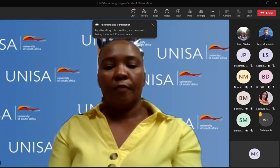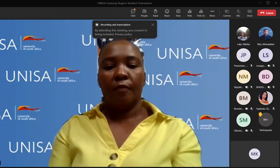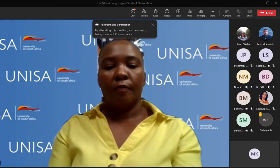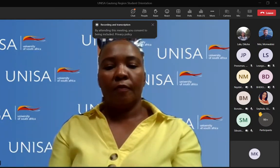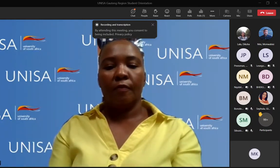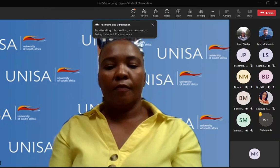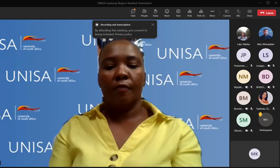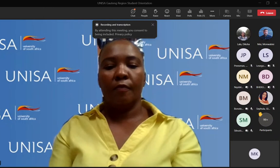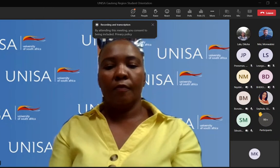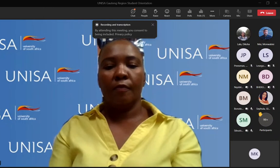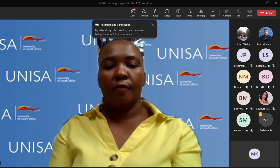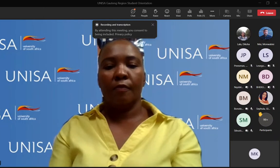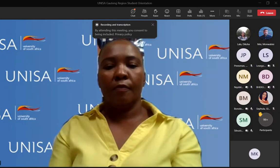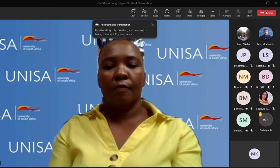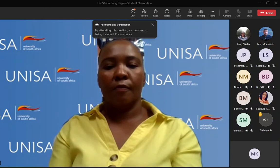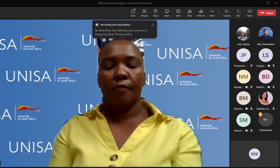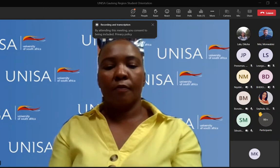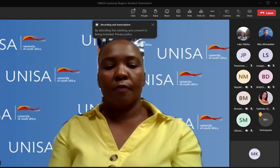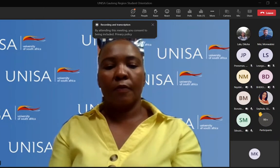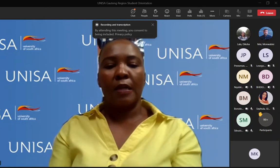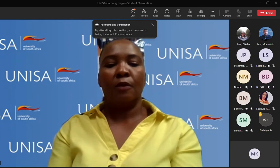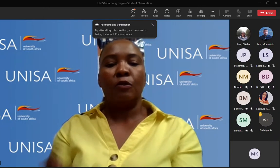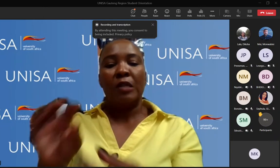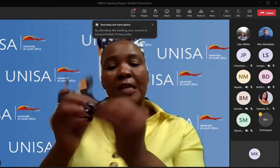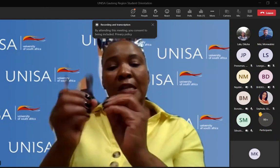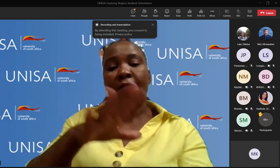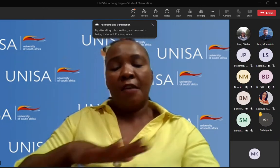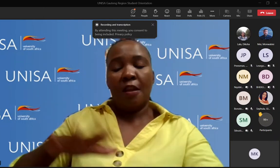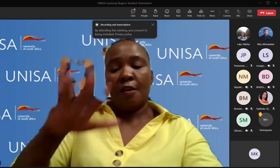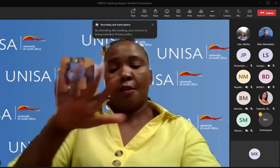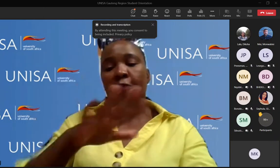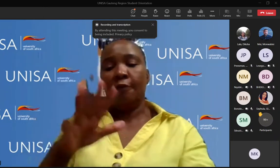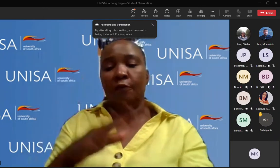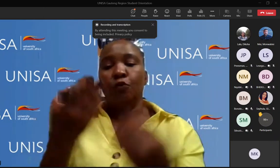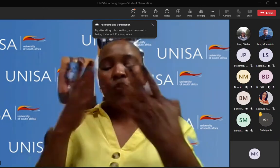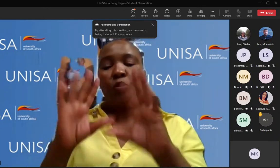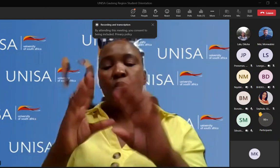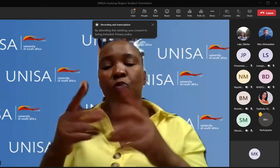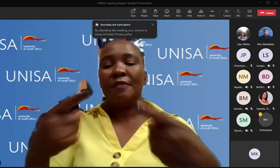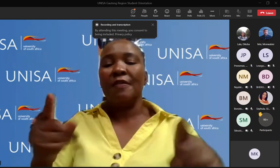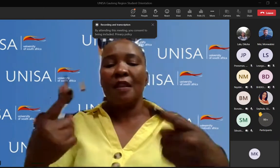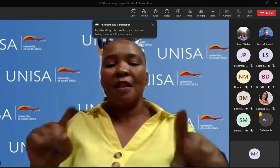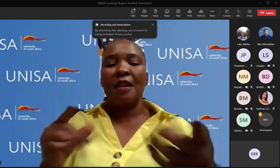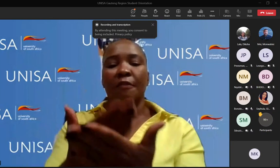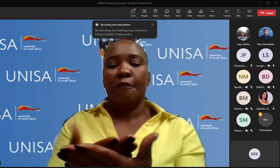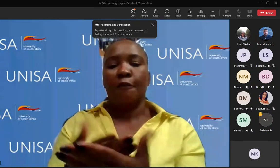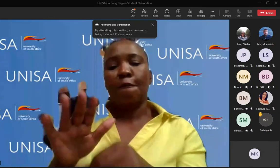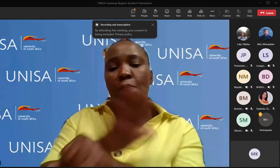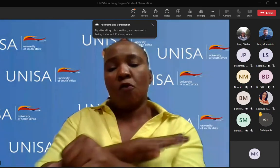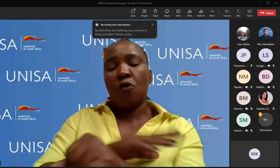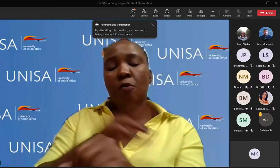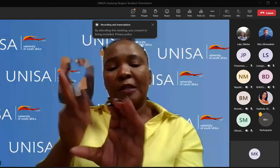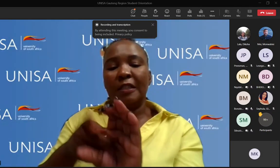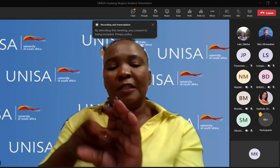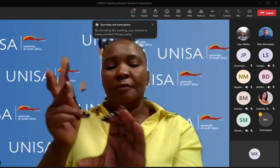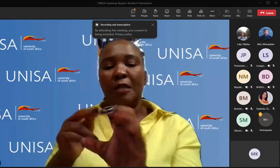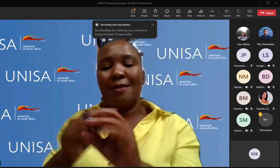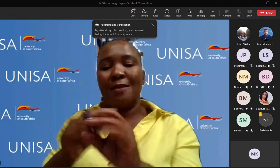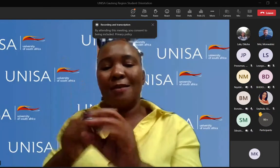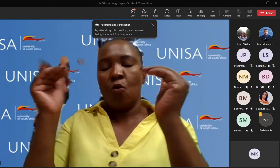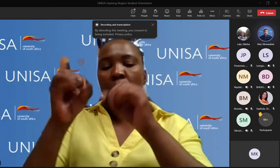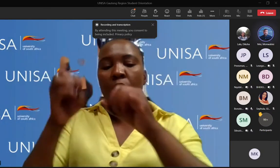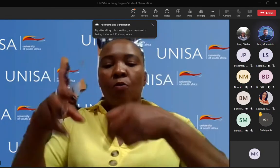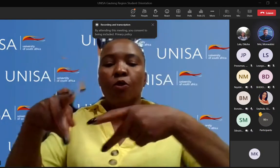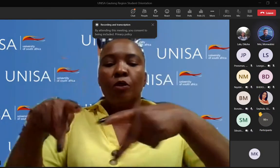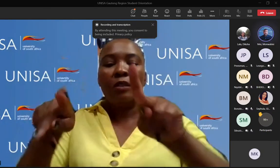to create an environment where students who are differently abled will have full participation and equal opportunities